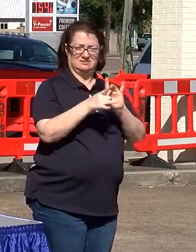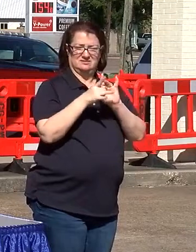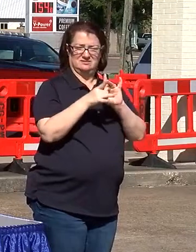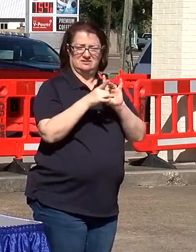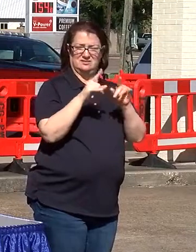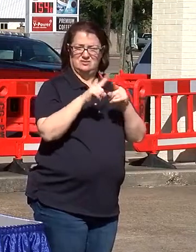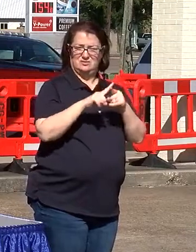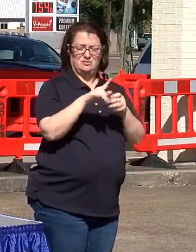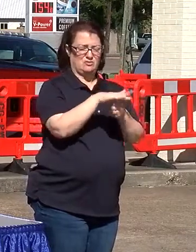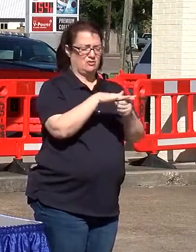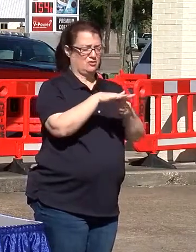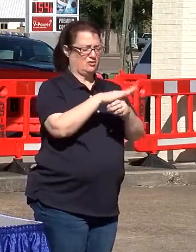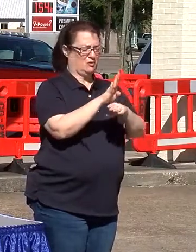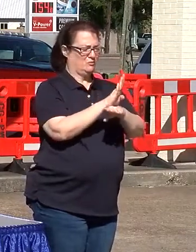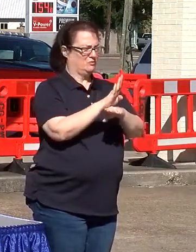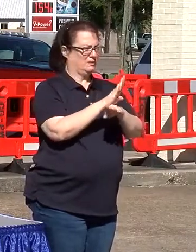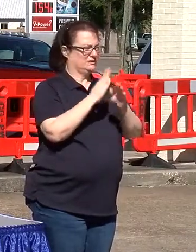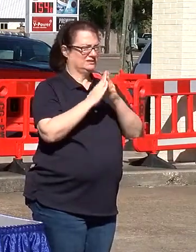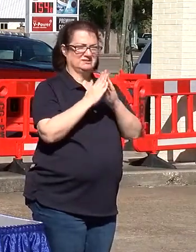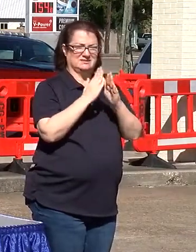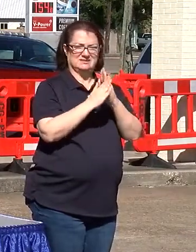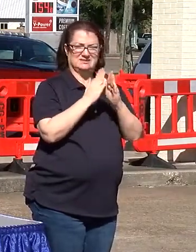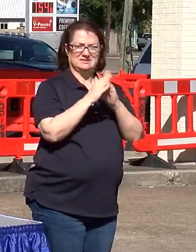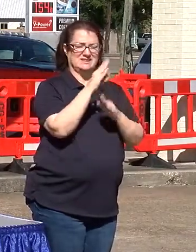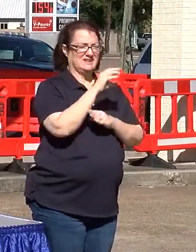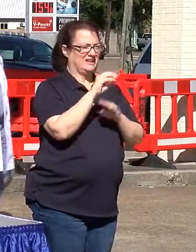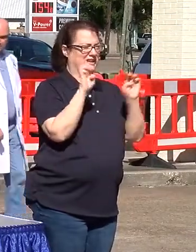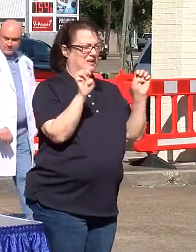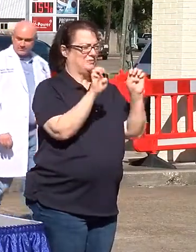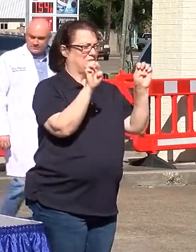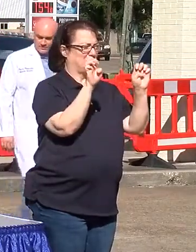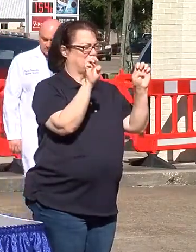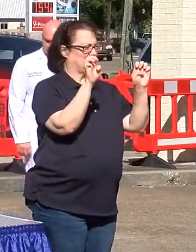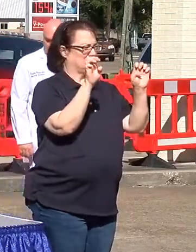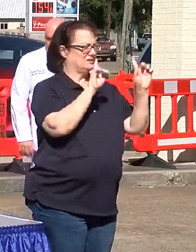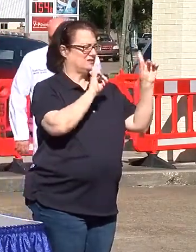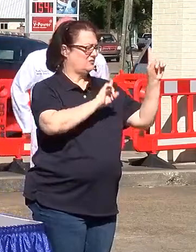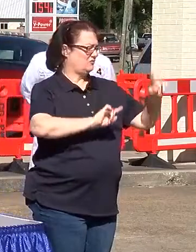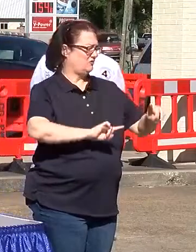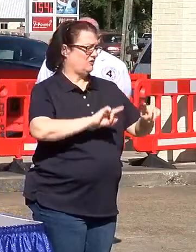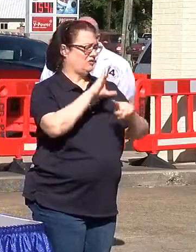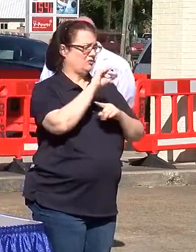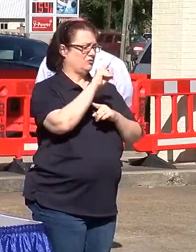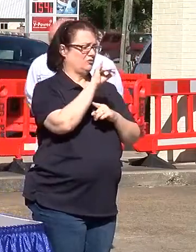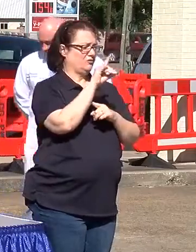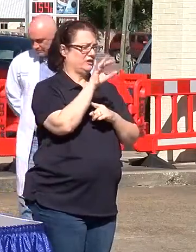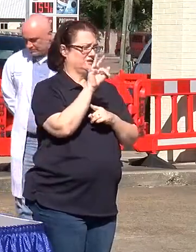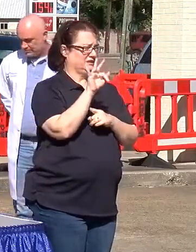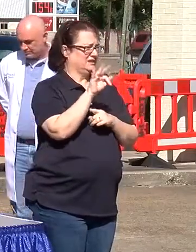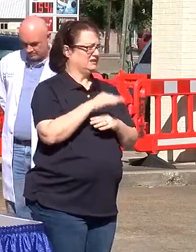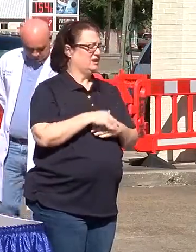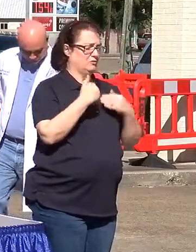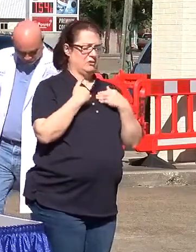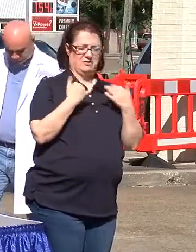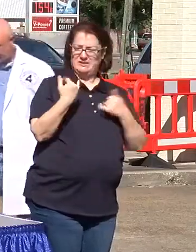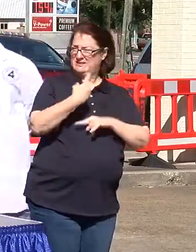business community and the governor's emergency orders on the COVID-19 public health emergency. We have with